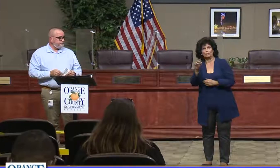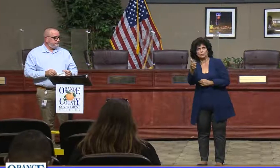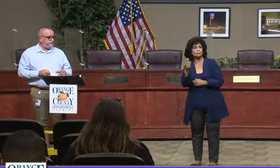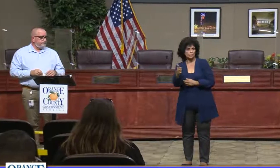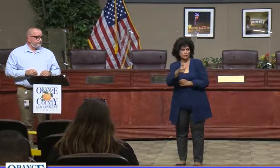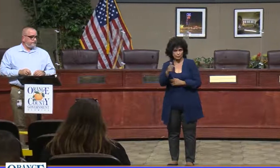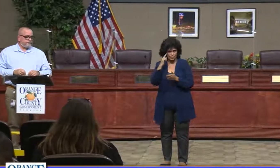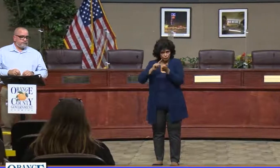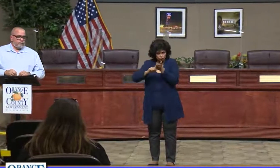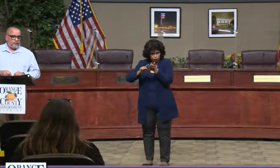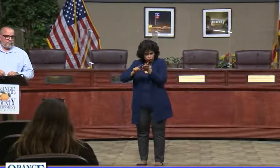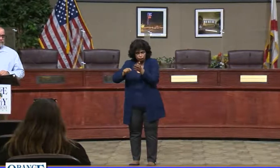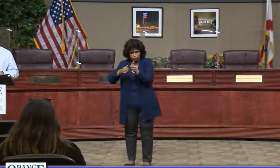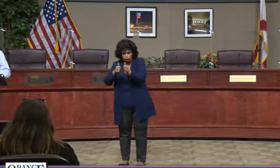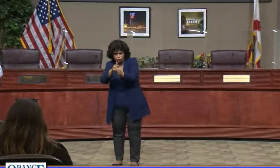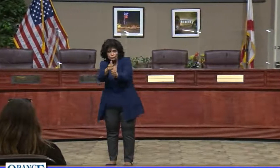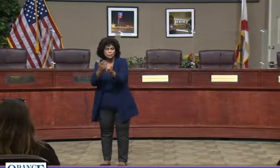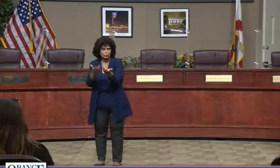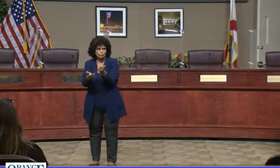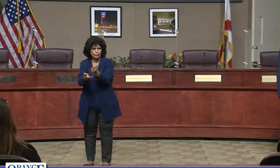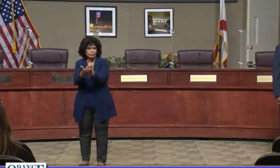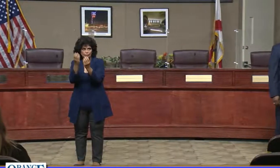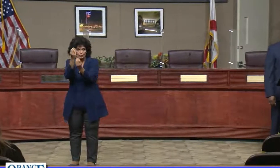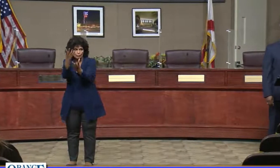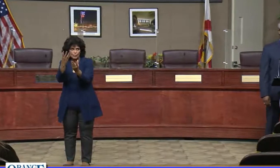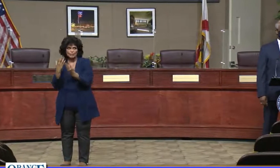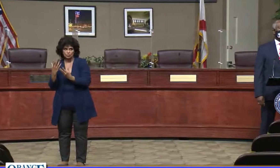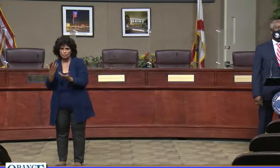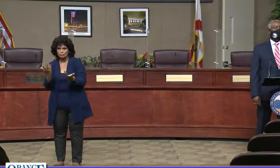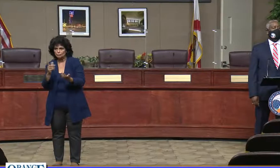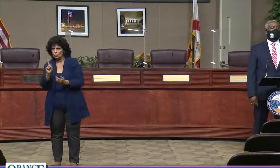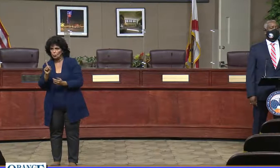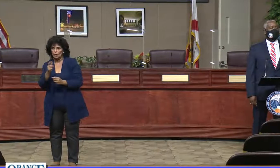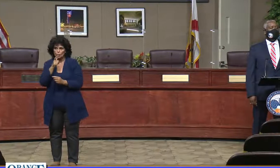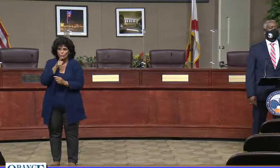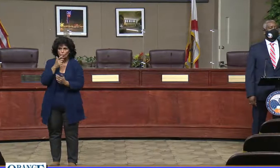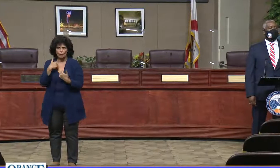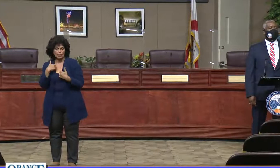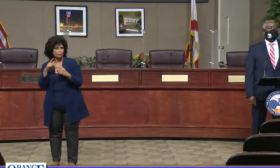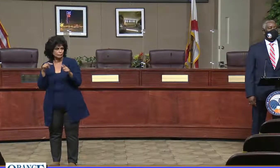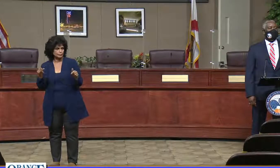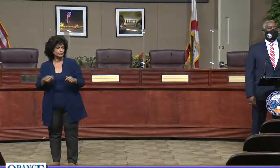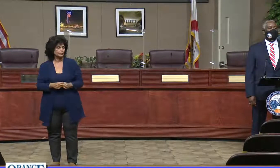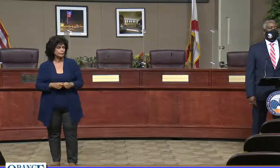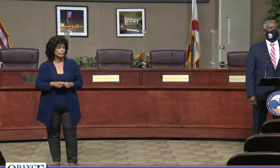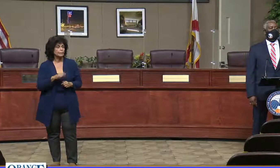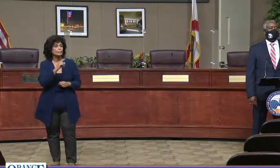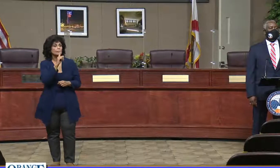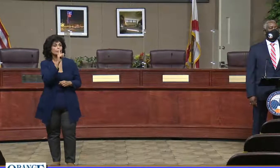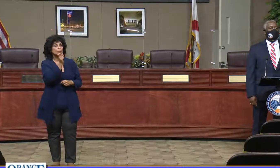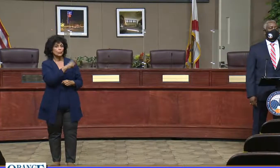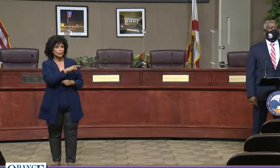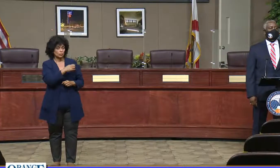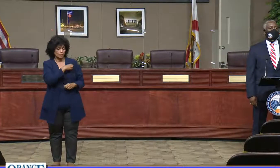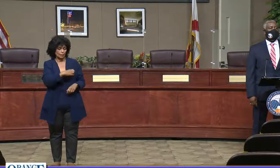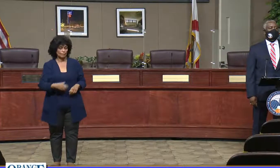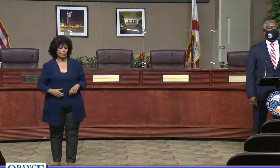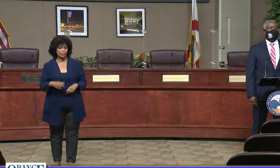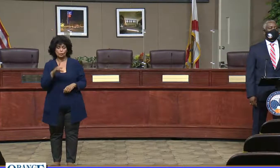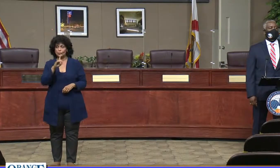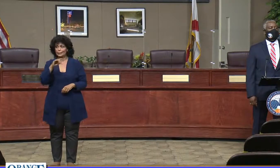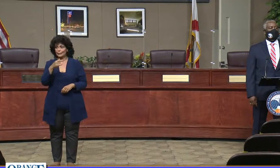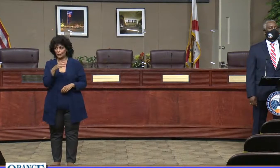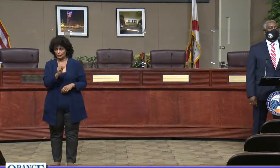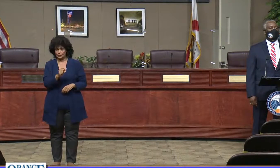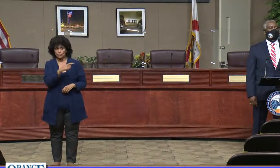Mayor Demings, this is from Melissa Thomas with Florida National News. Mayor Demings, when you were first elected, you shared your vision of making Orange County